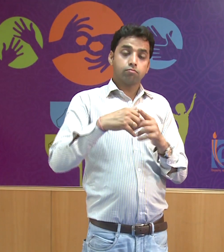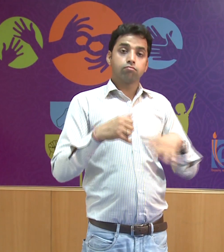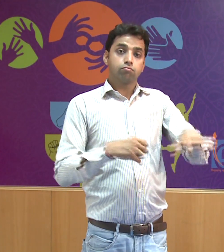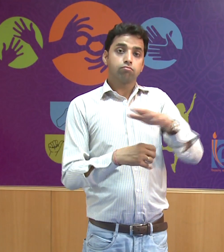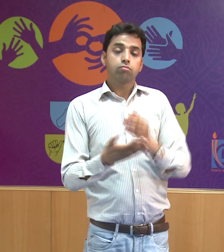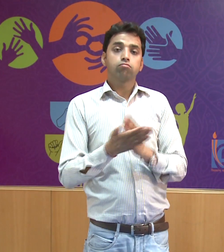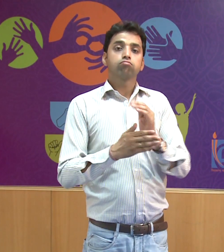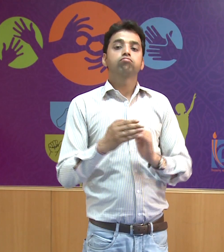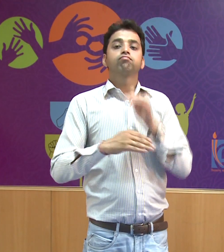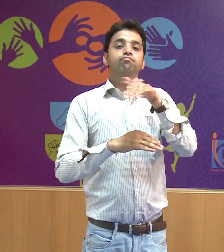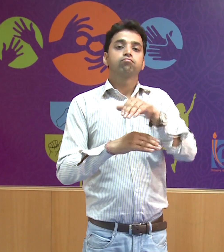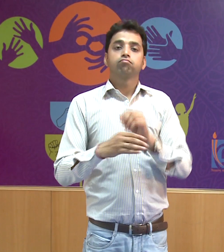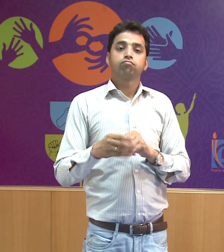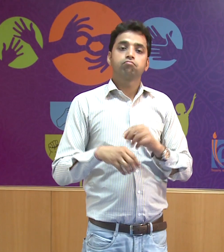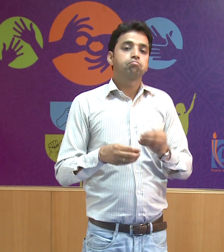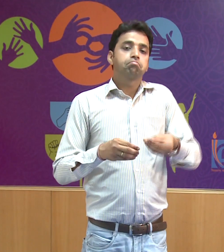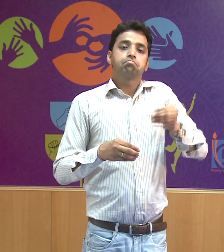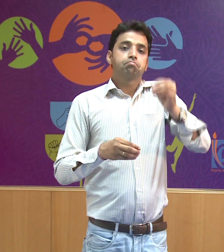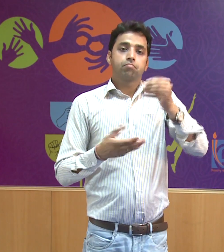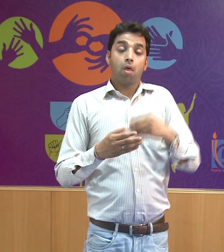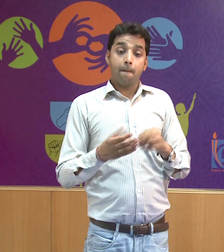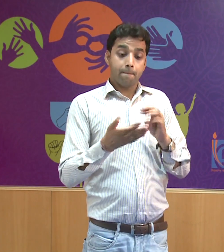improve during the British rule in India.